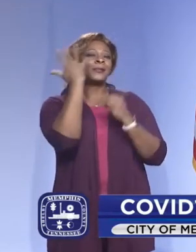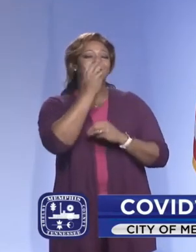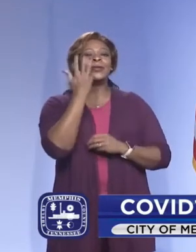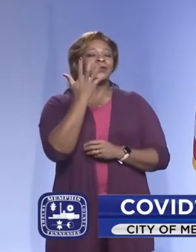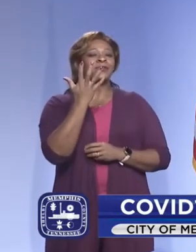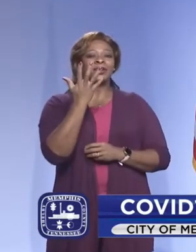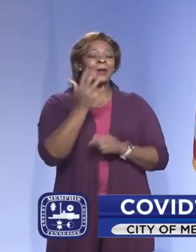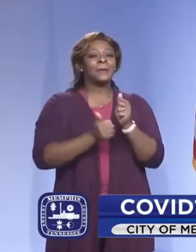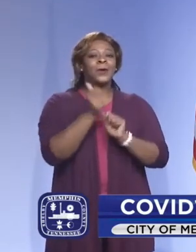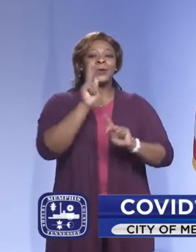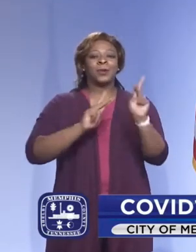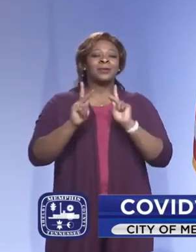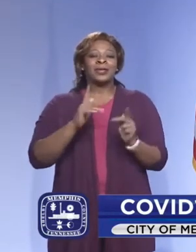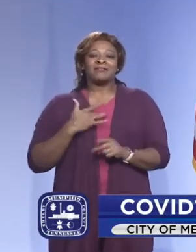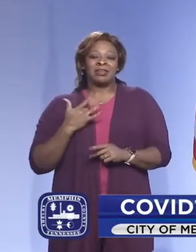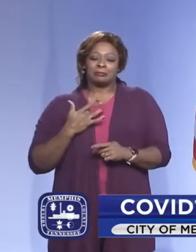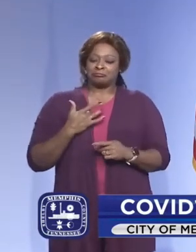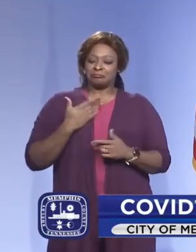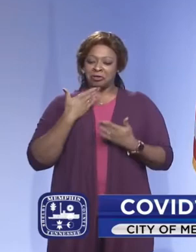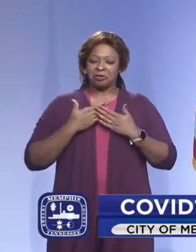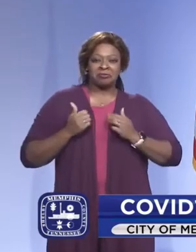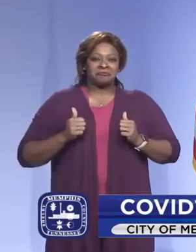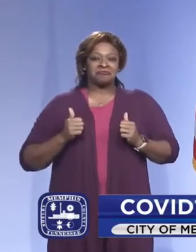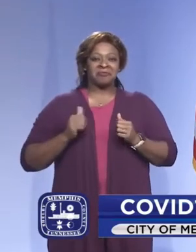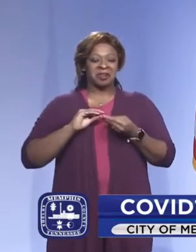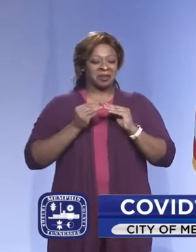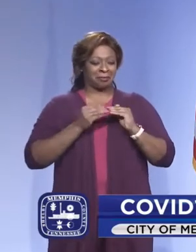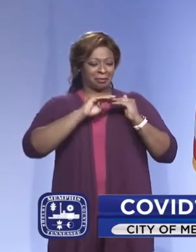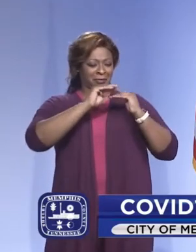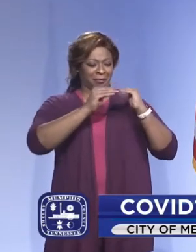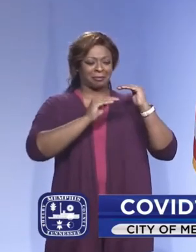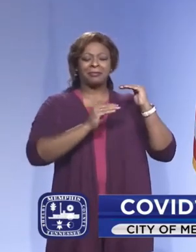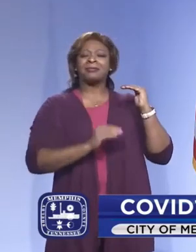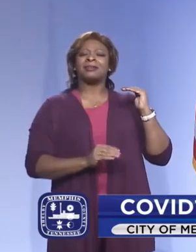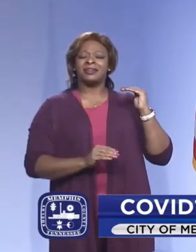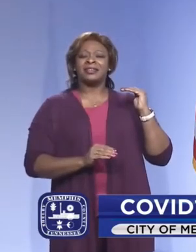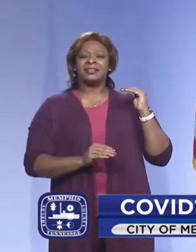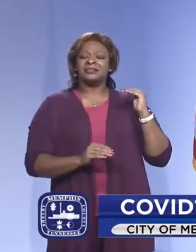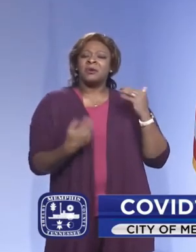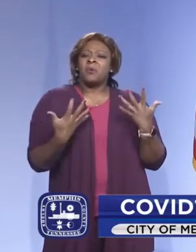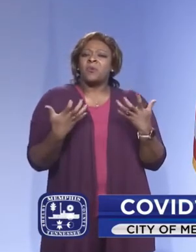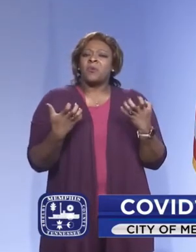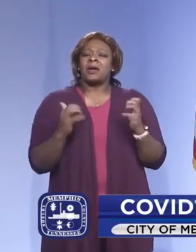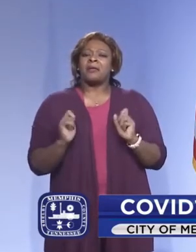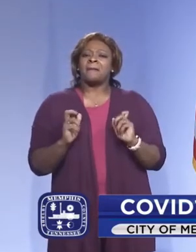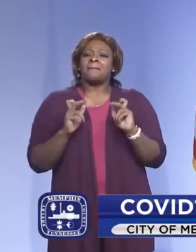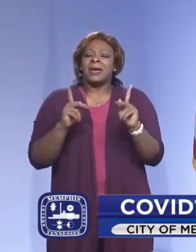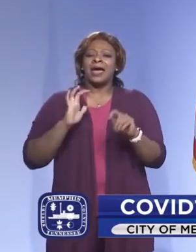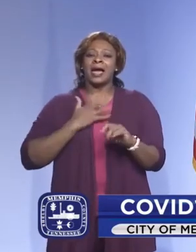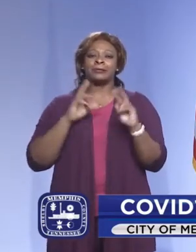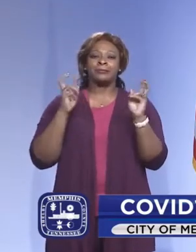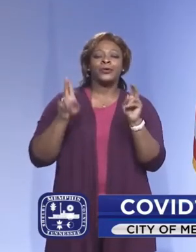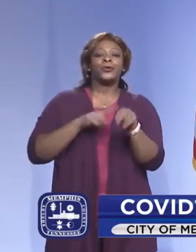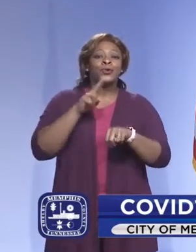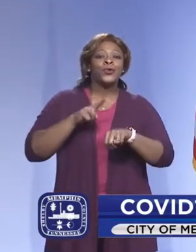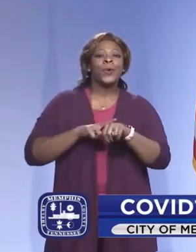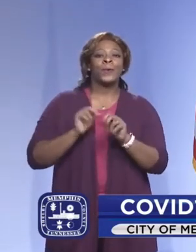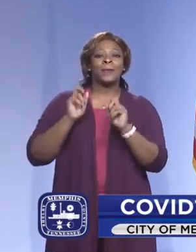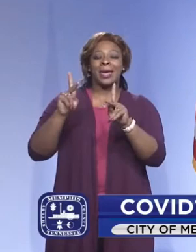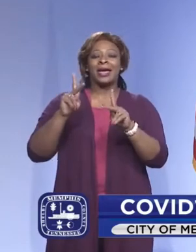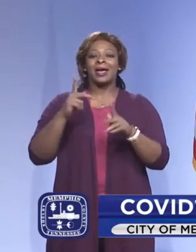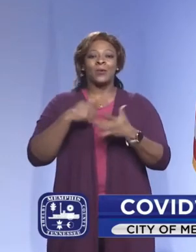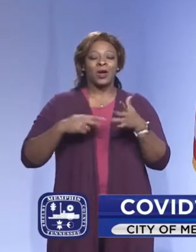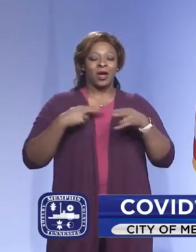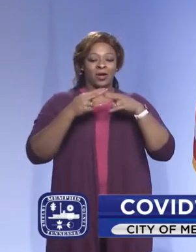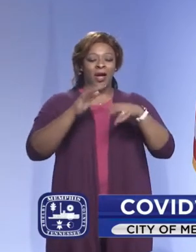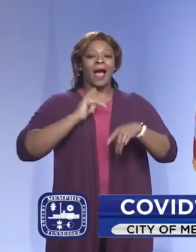and the majority of us feel well and see our numbers trending downward, that we want to get back to our normal, or what I'll